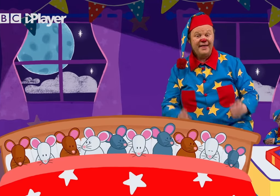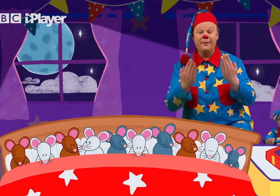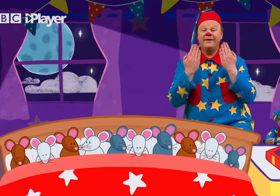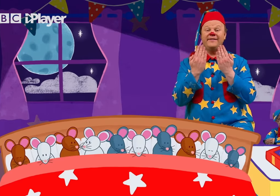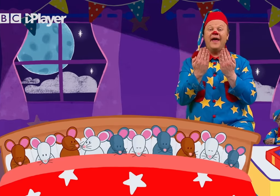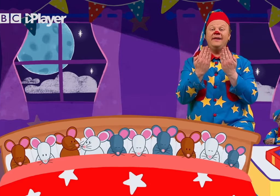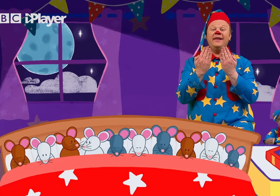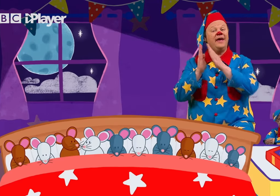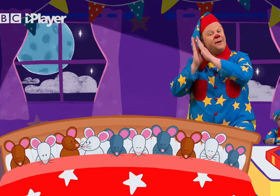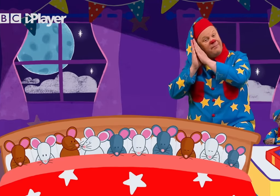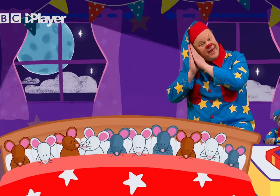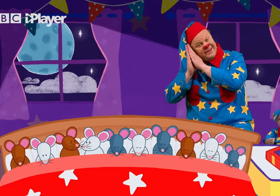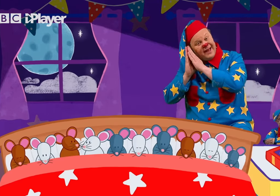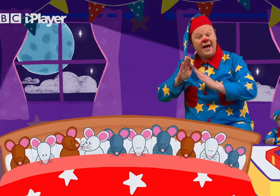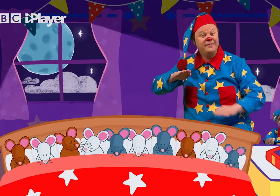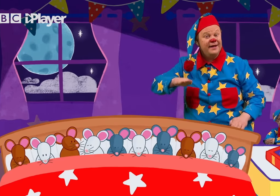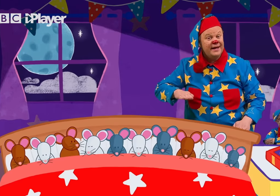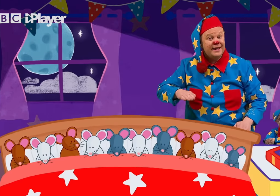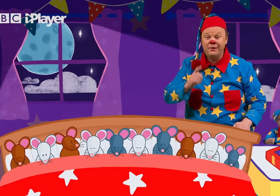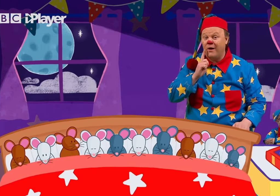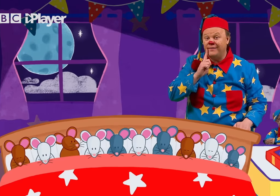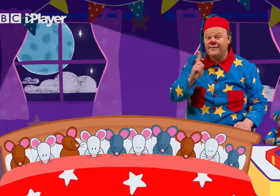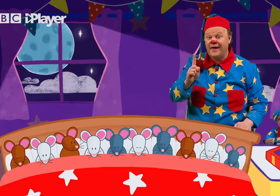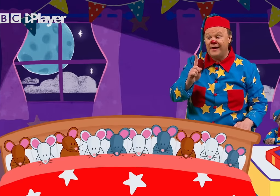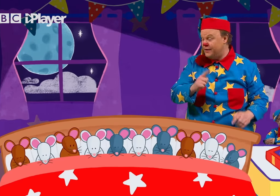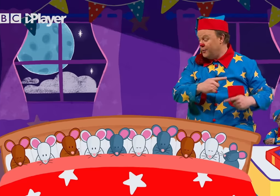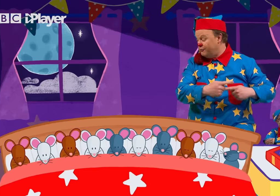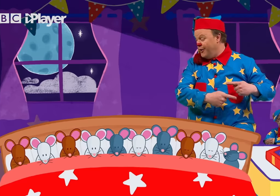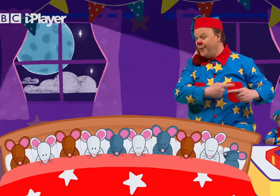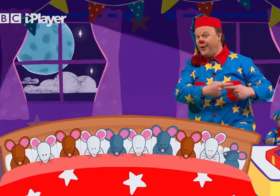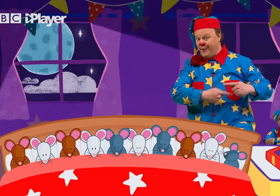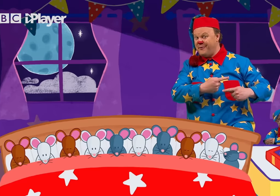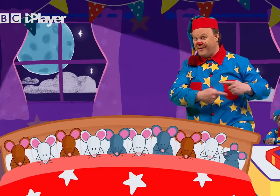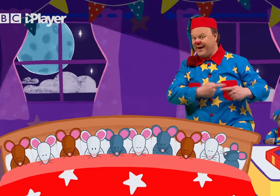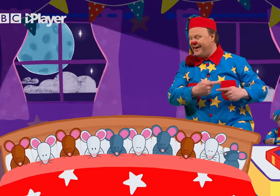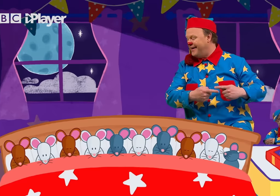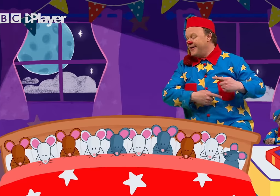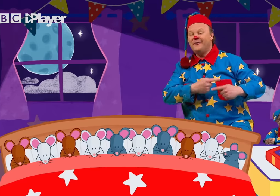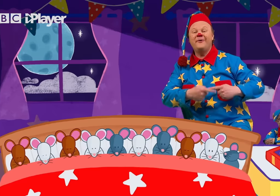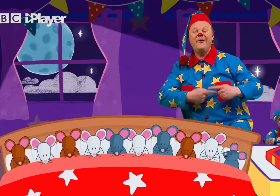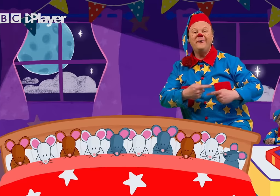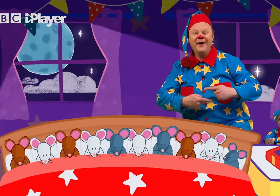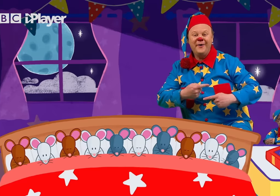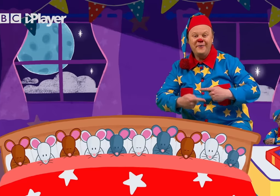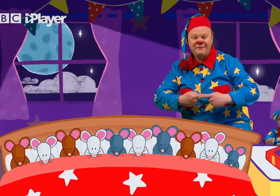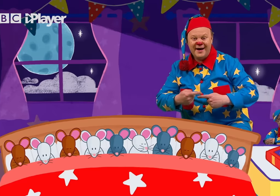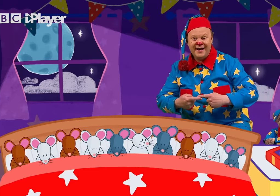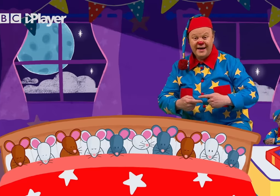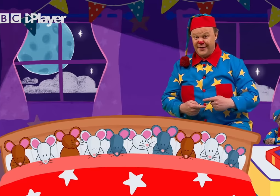There were 10 in a bed, and the little one said, "Roll over, roll over."